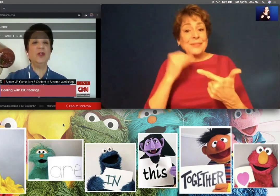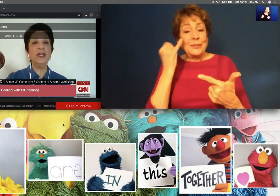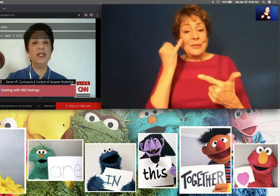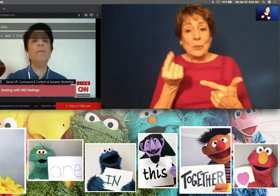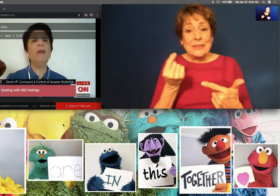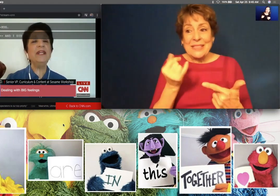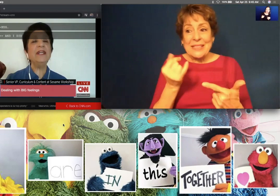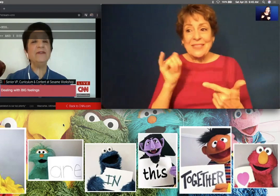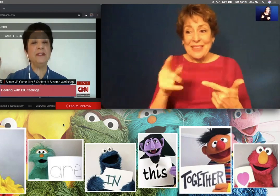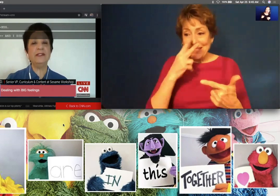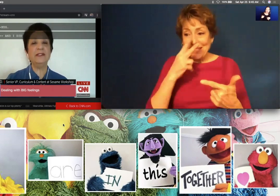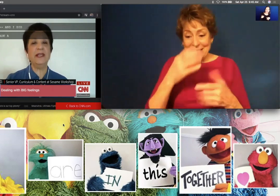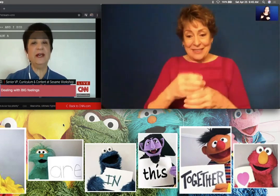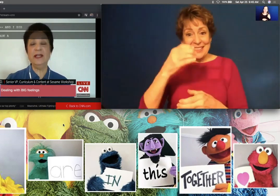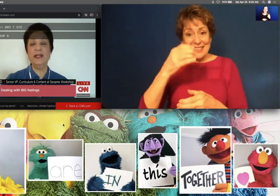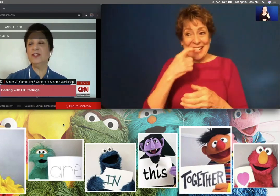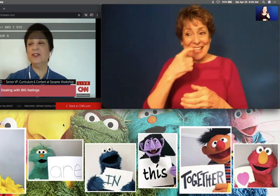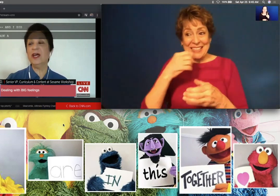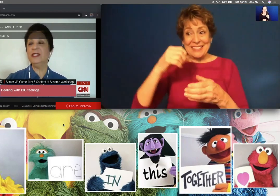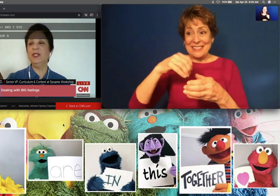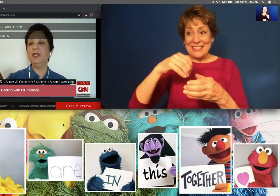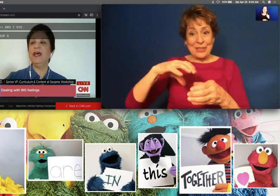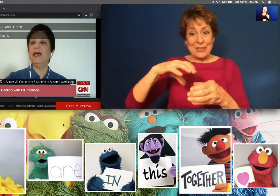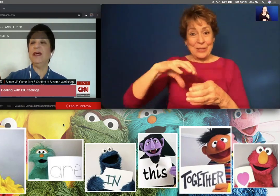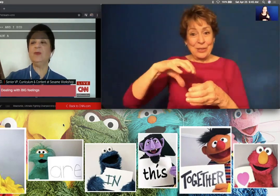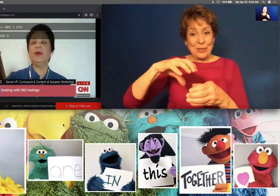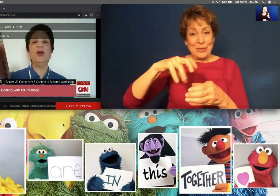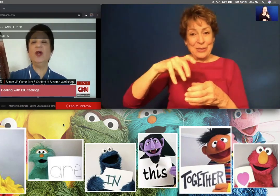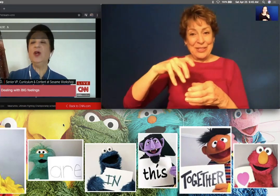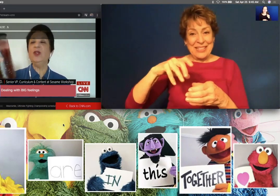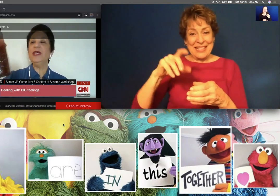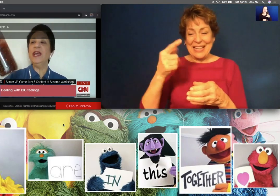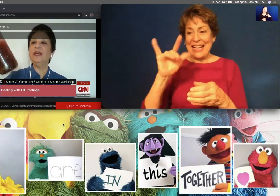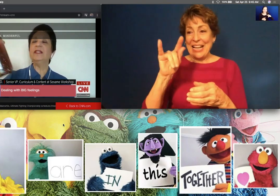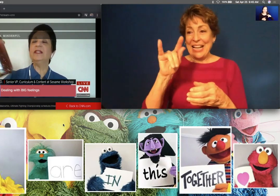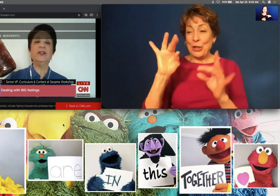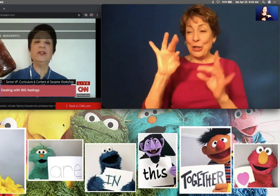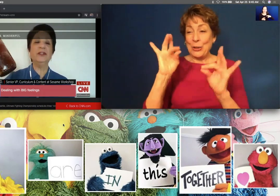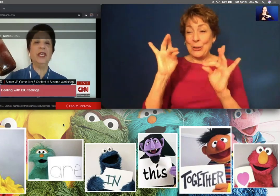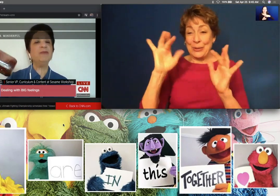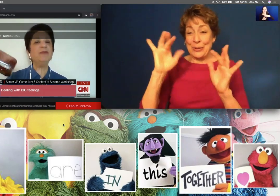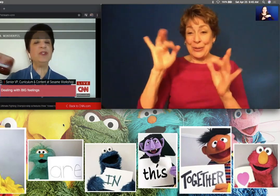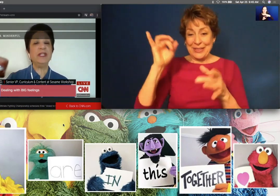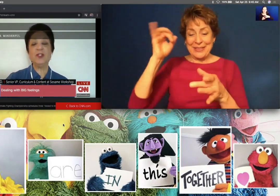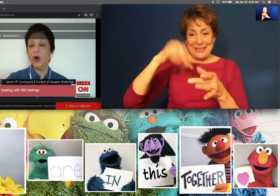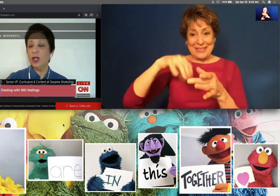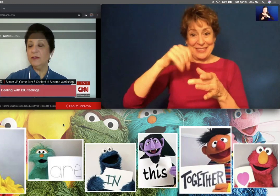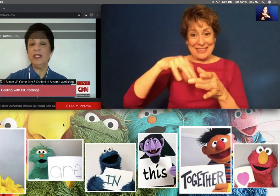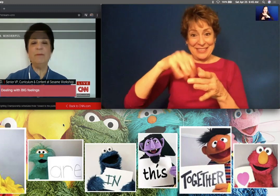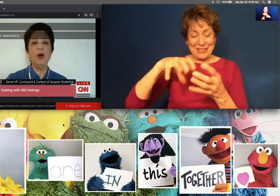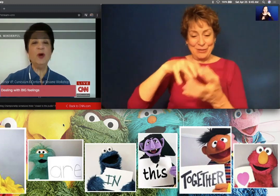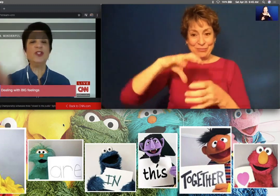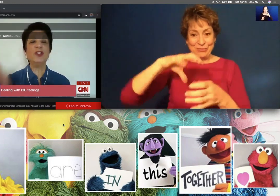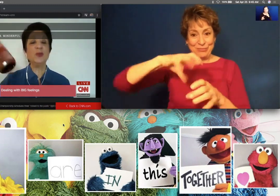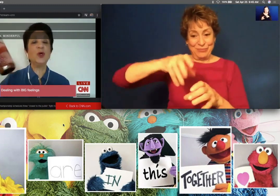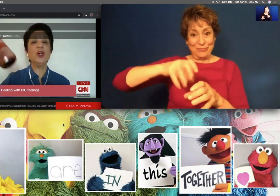strategy is, and I did this last night, I made a glitter jar. And so this glitter jar is a wonderful mindfulness exercise,